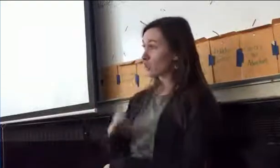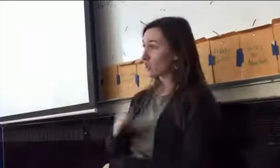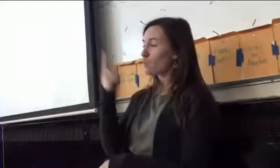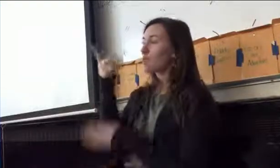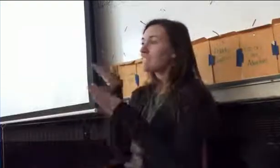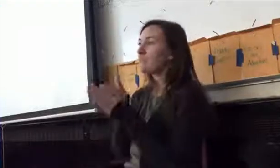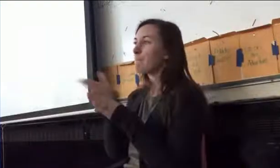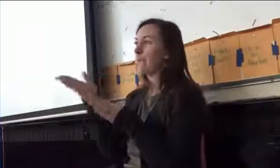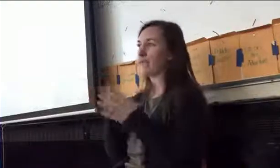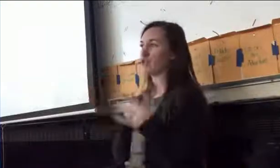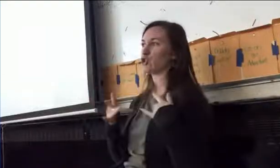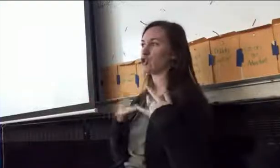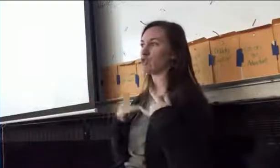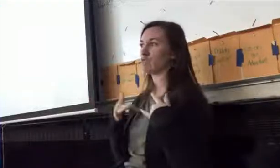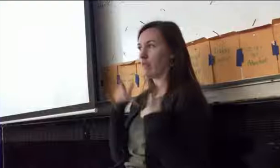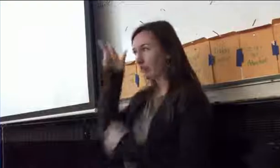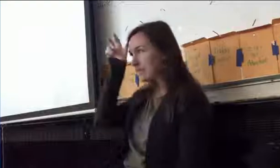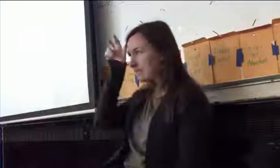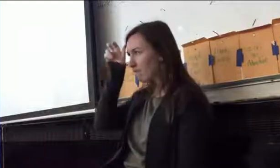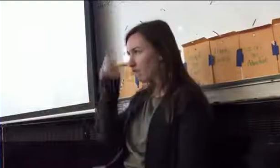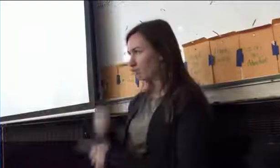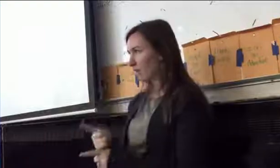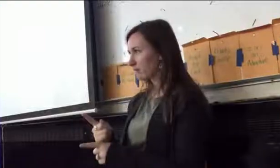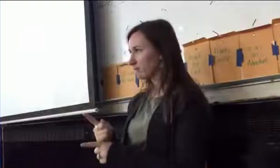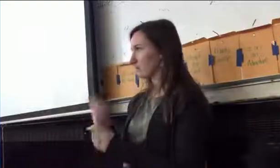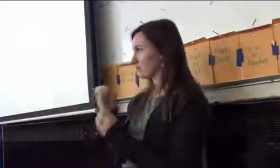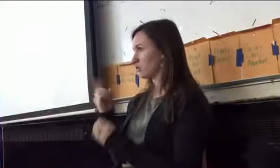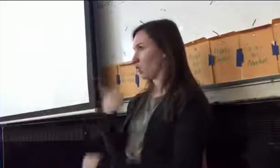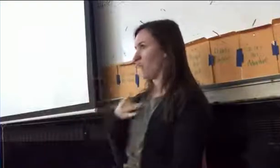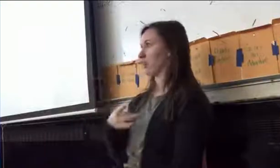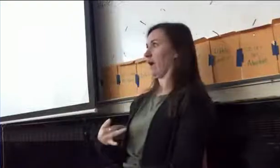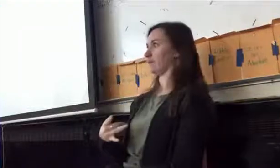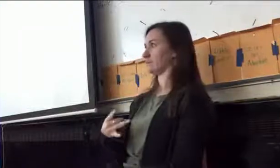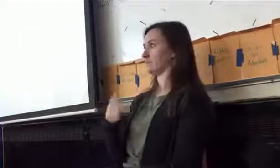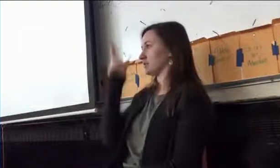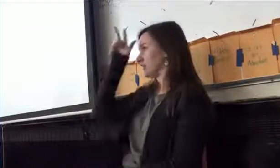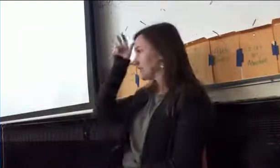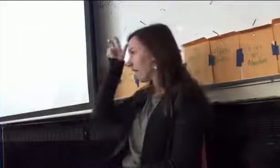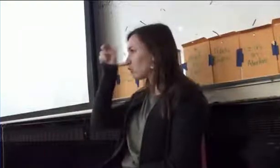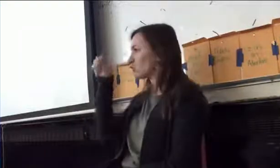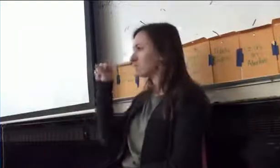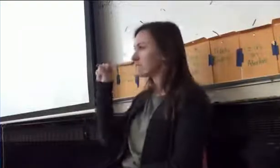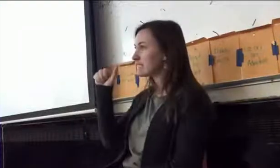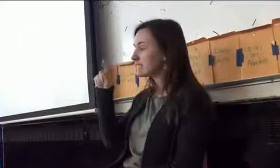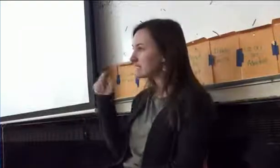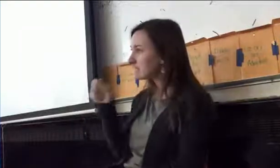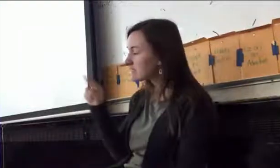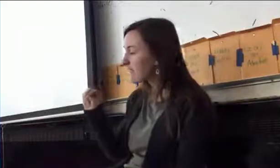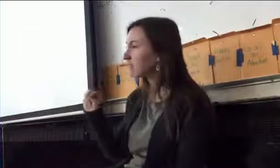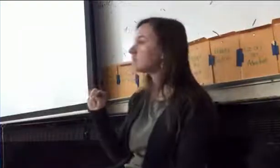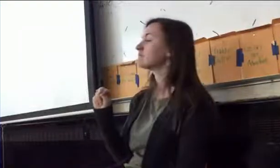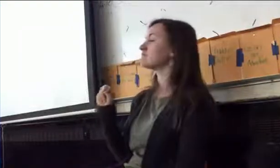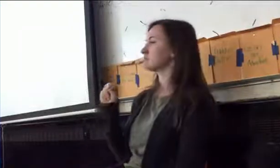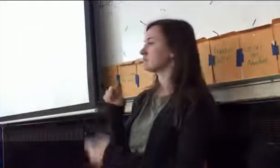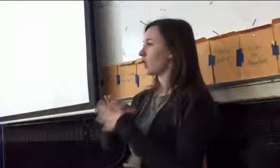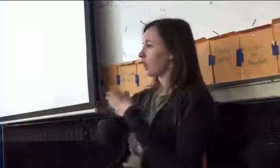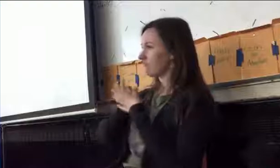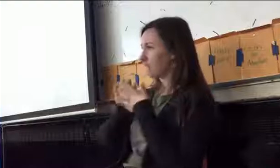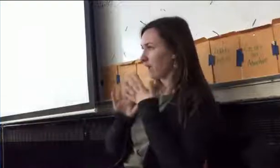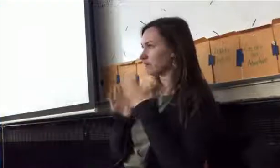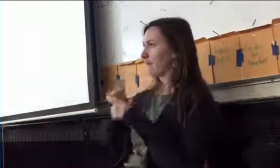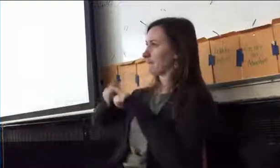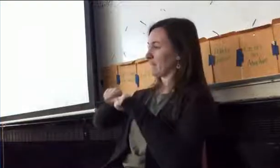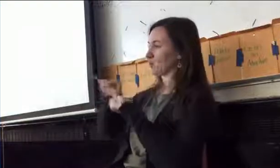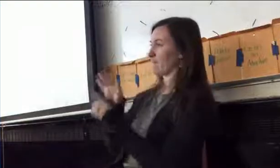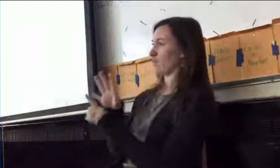have? Is the devil, right? Nobody likes the devil or Satan or devils. That's the whole exorcism thing and things like that. So people